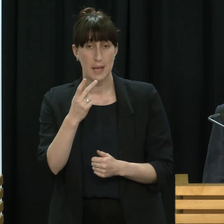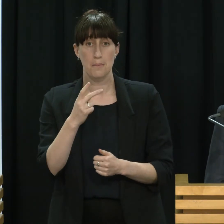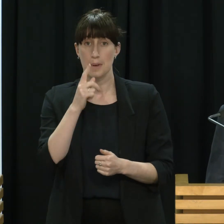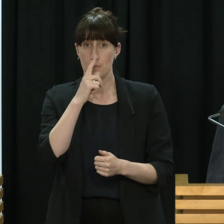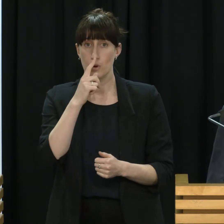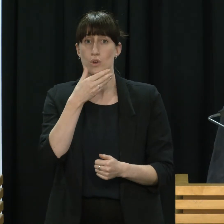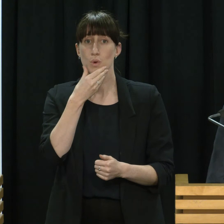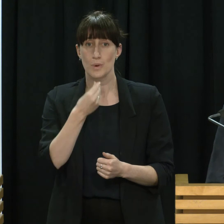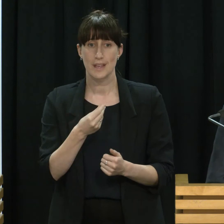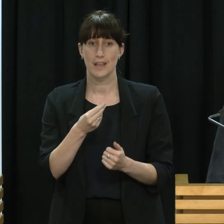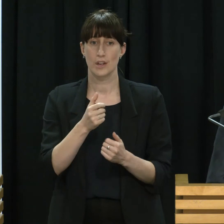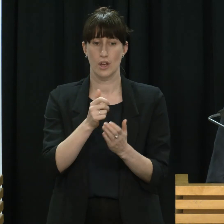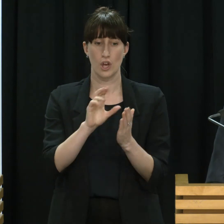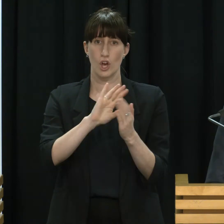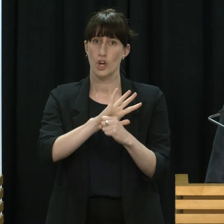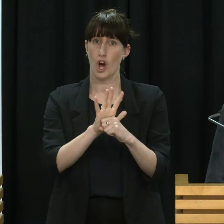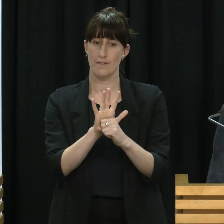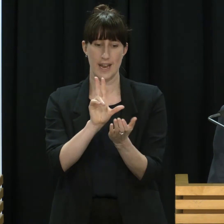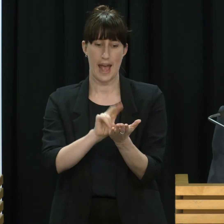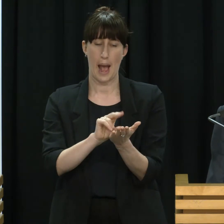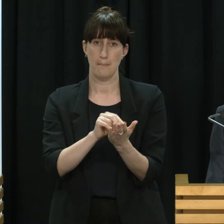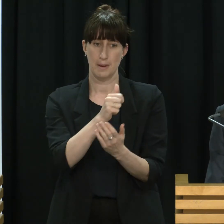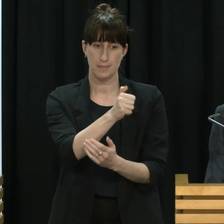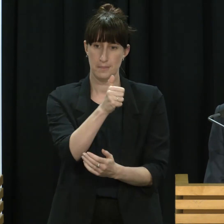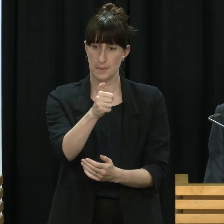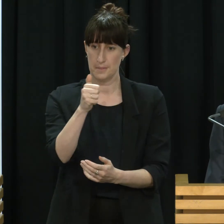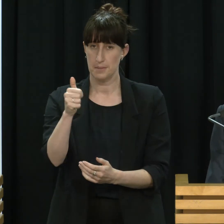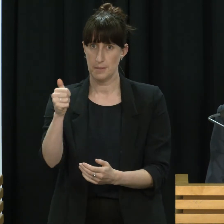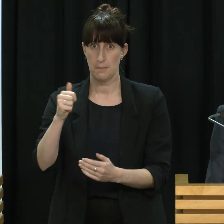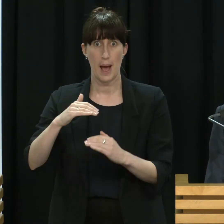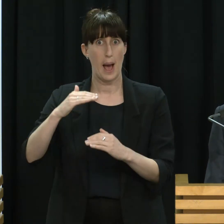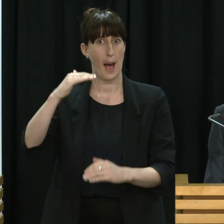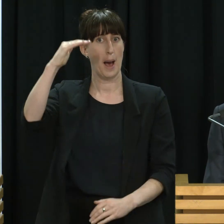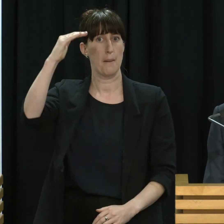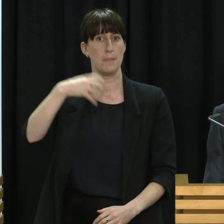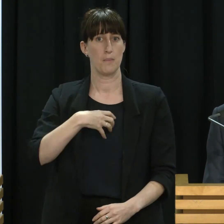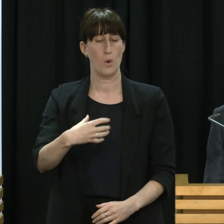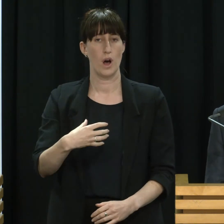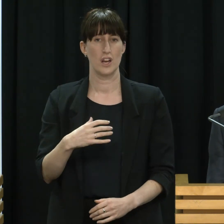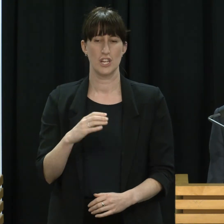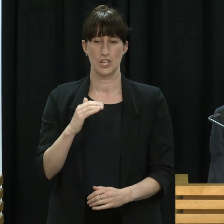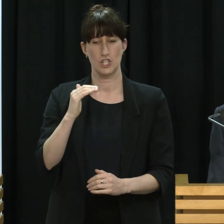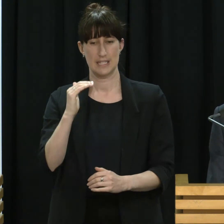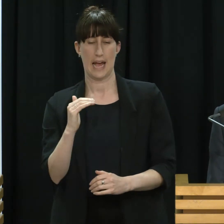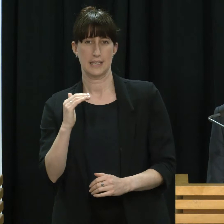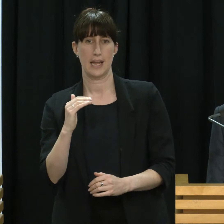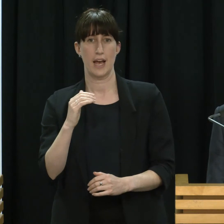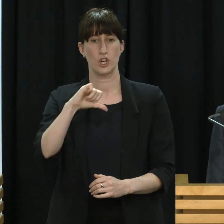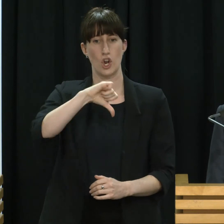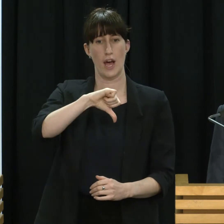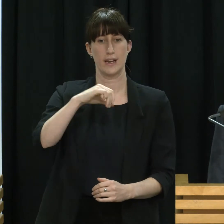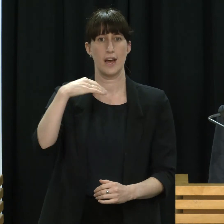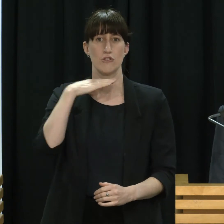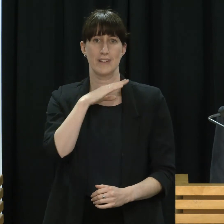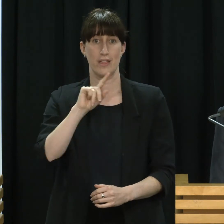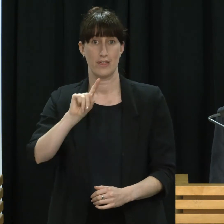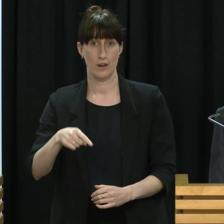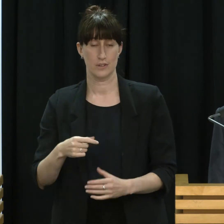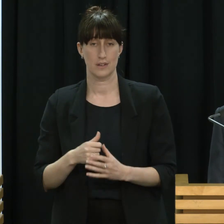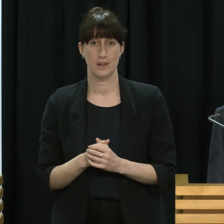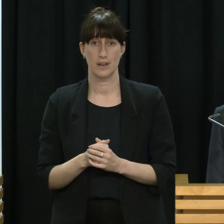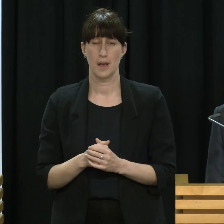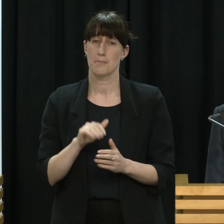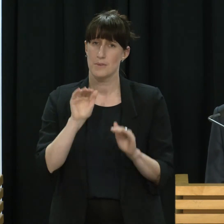than 300,000 more app scans than the day before, up to just under 900,000. But I do want to remind people that the